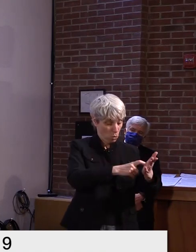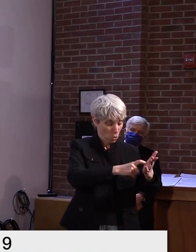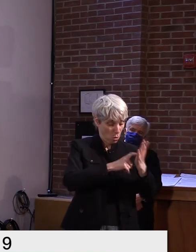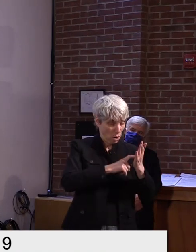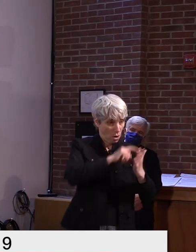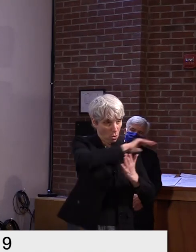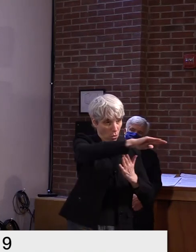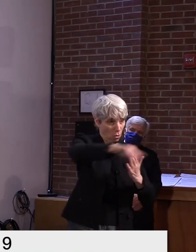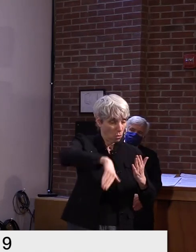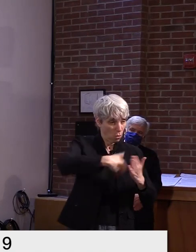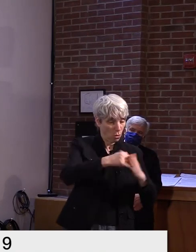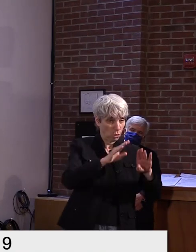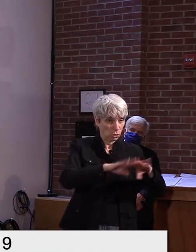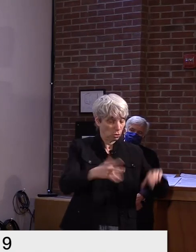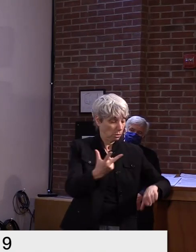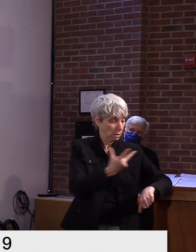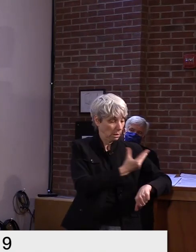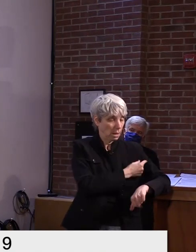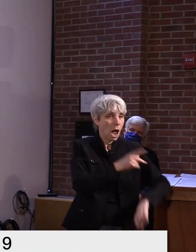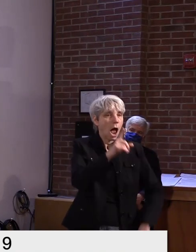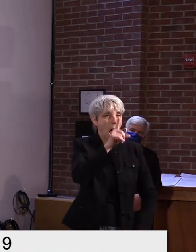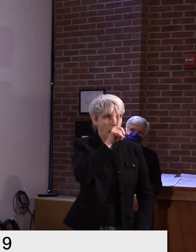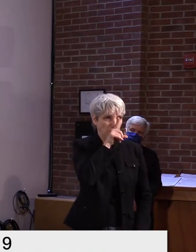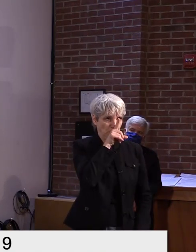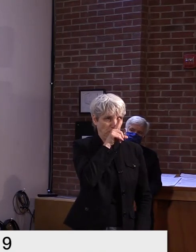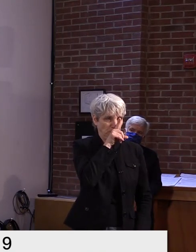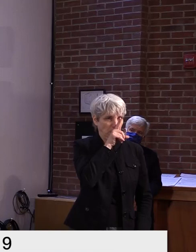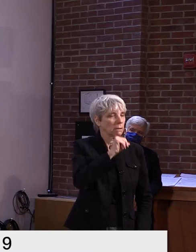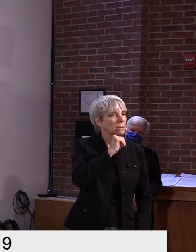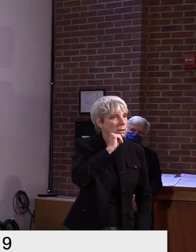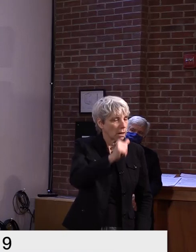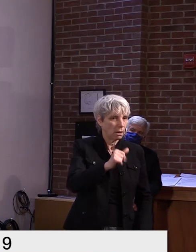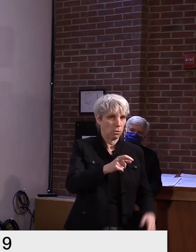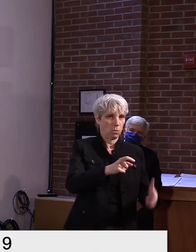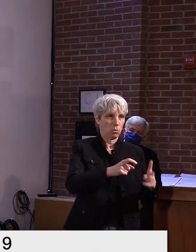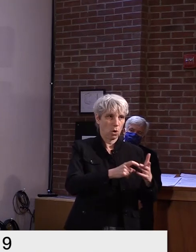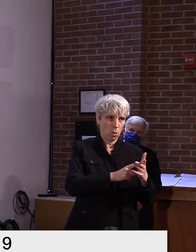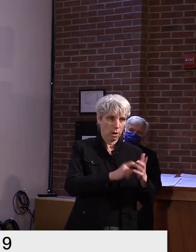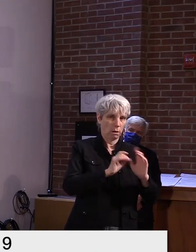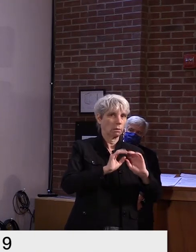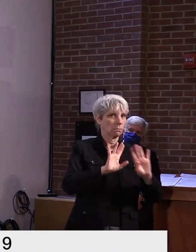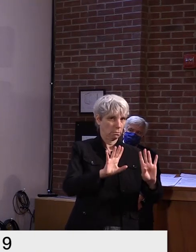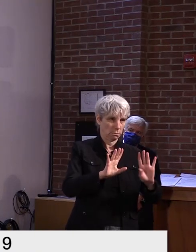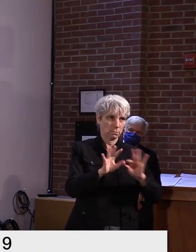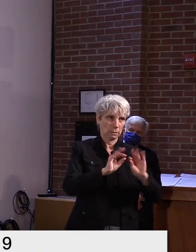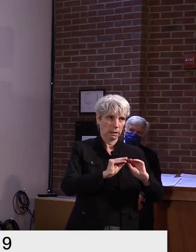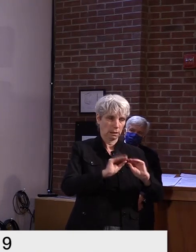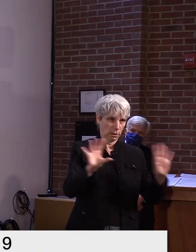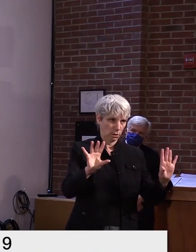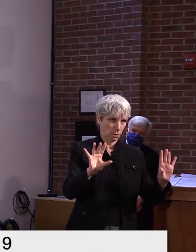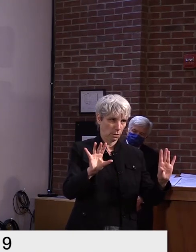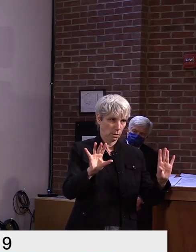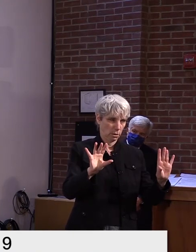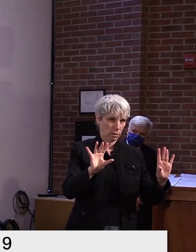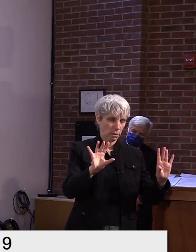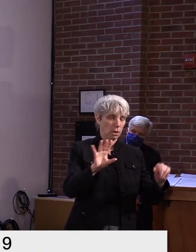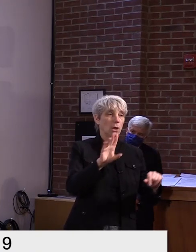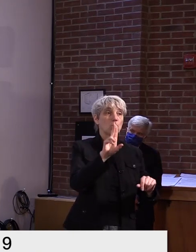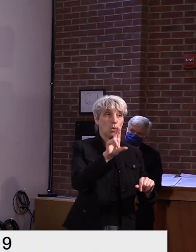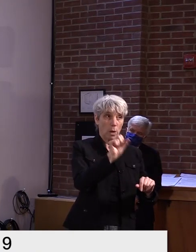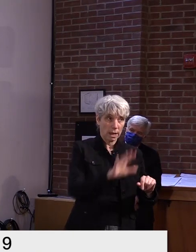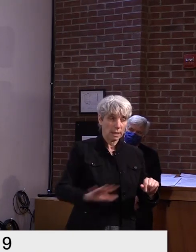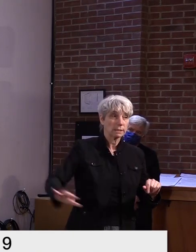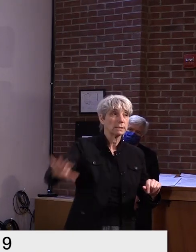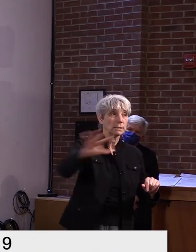vaccine for all K through 12 students. In fact, across the country, only one state,